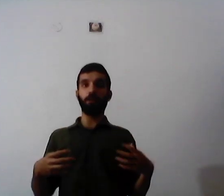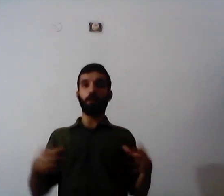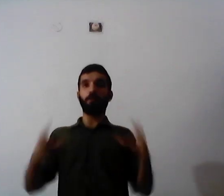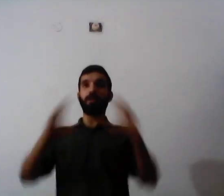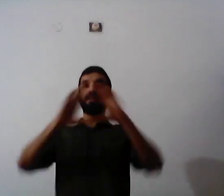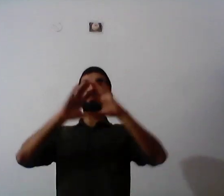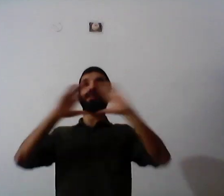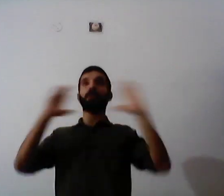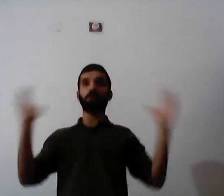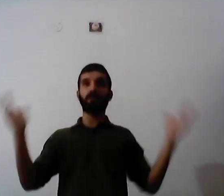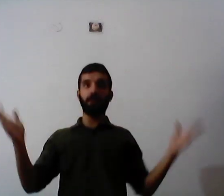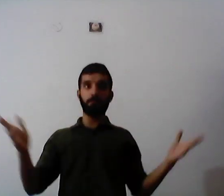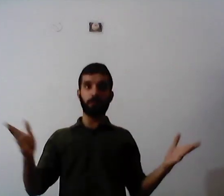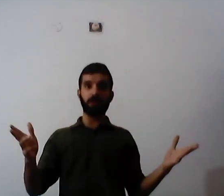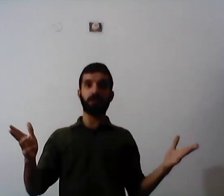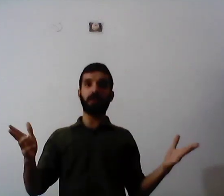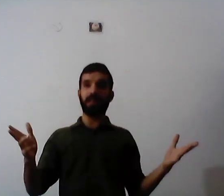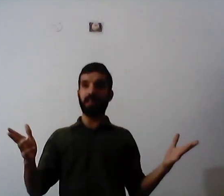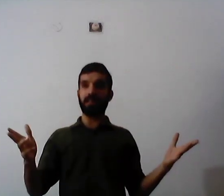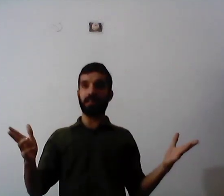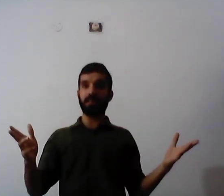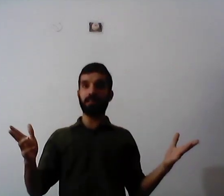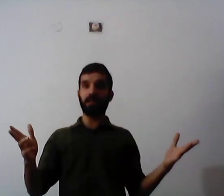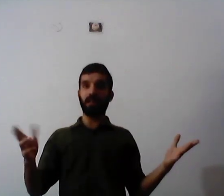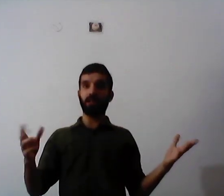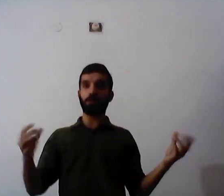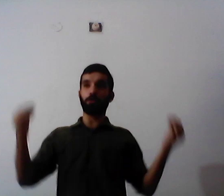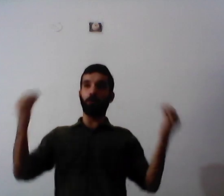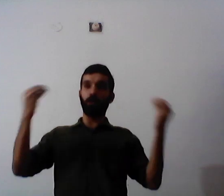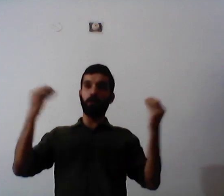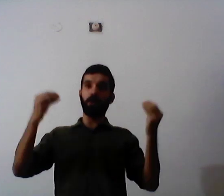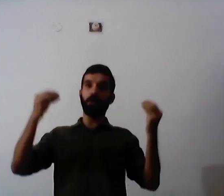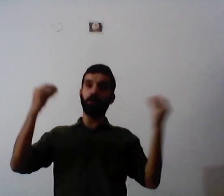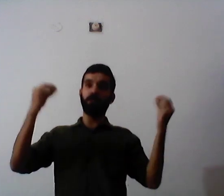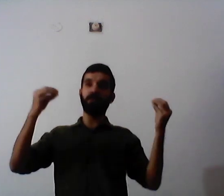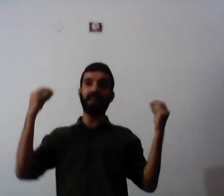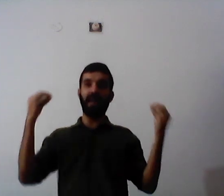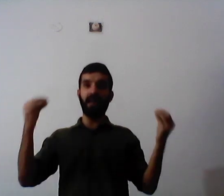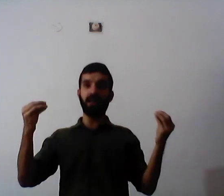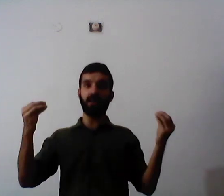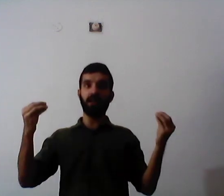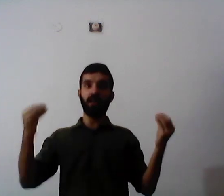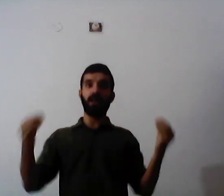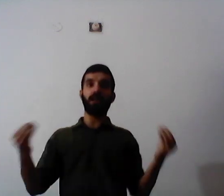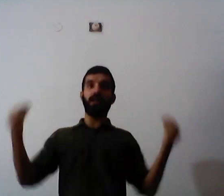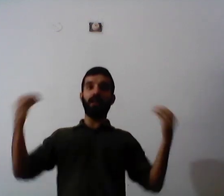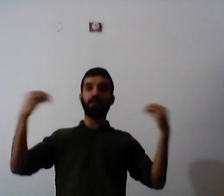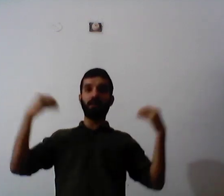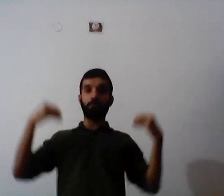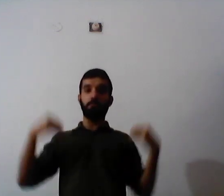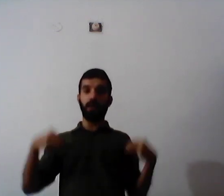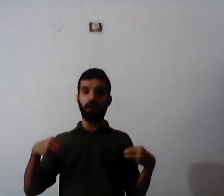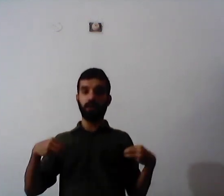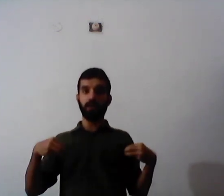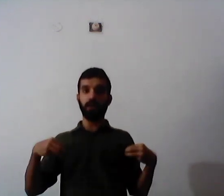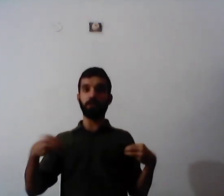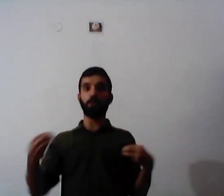when this atmospheric pressure decreases, so the solubility of this air in our blood is going